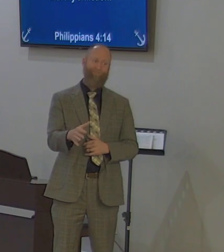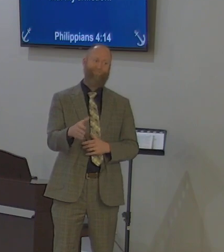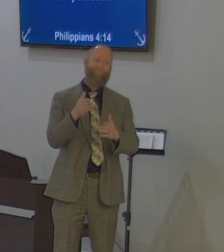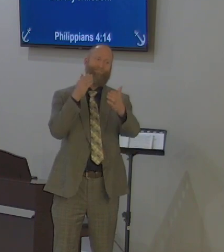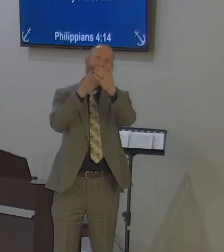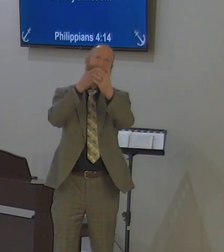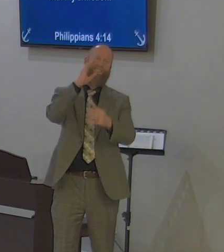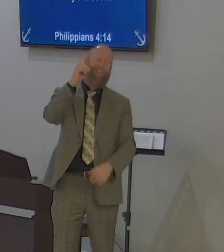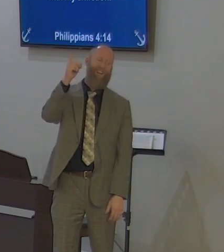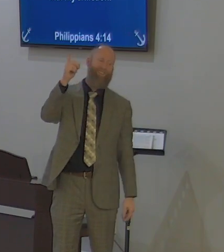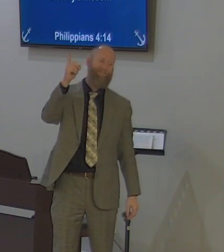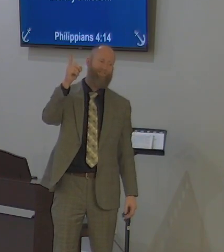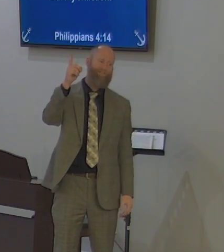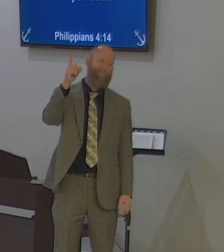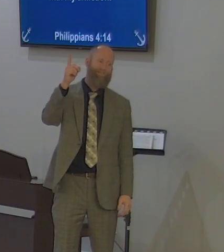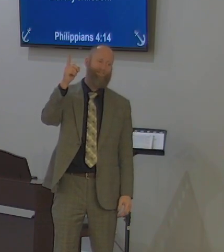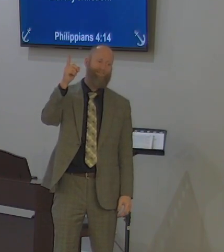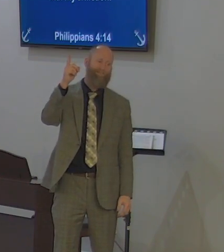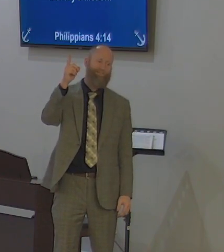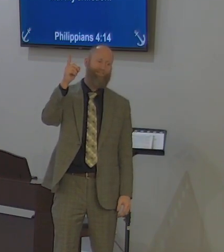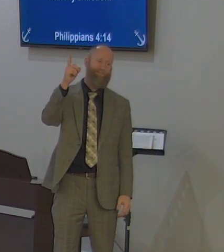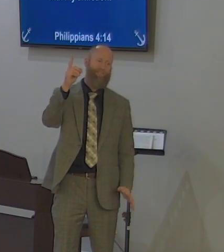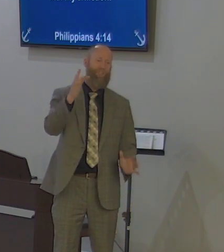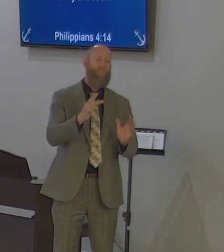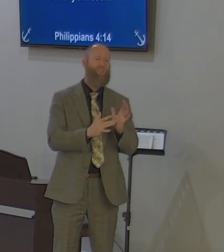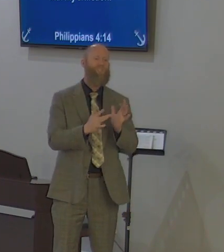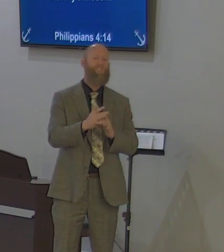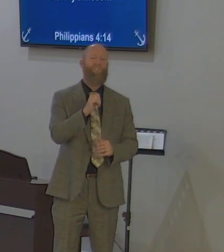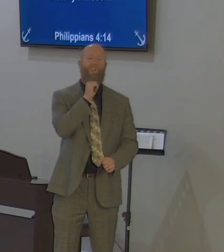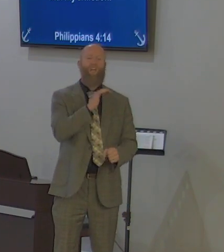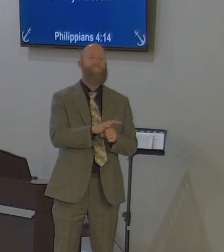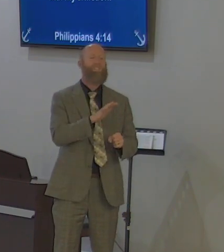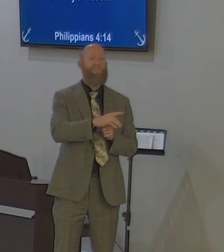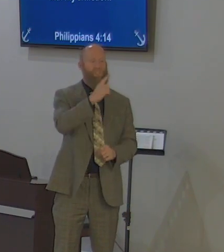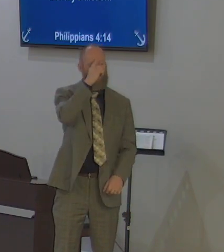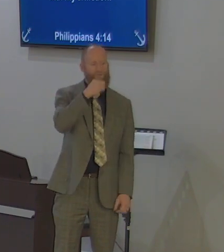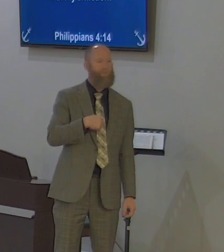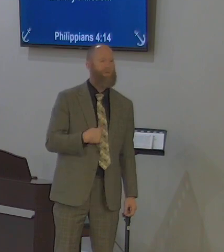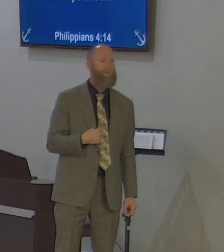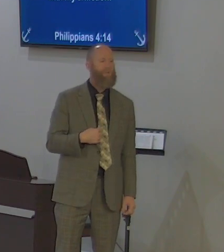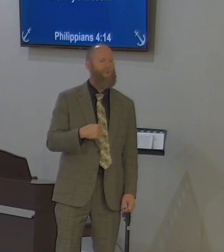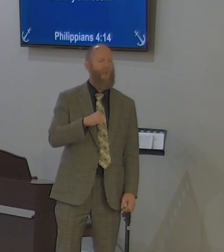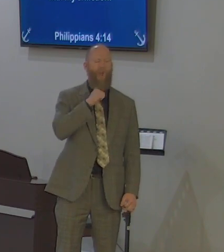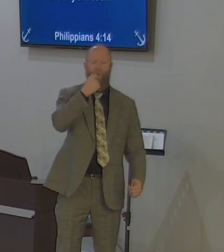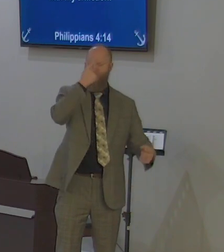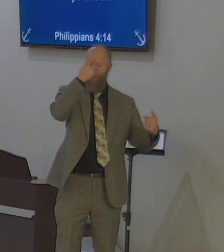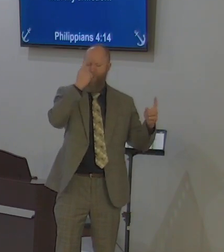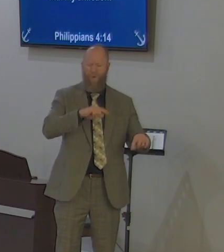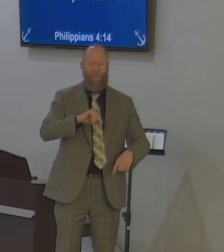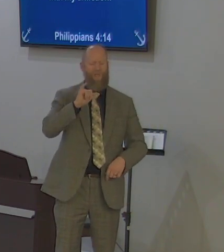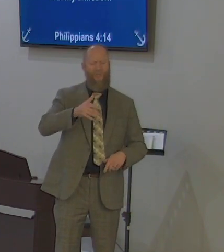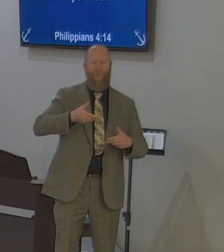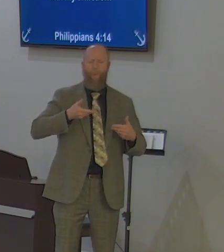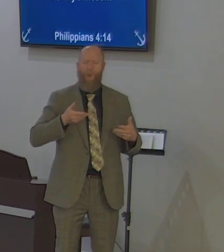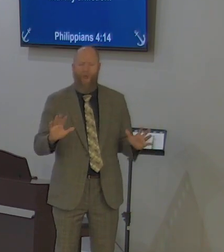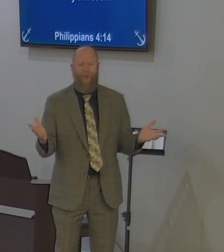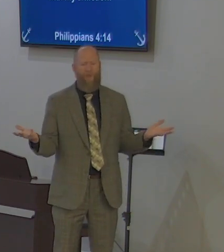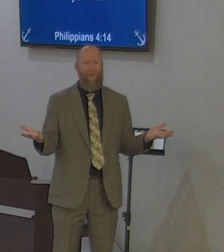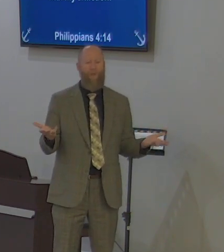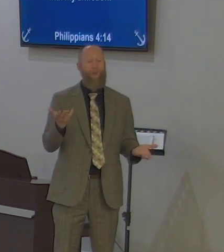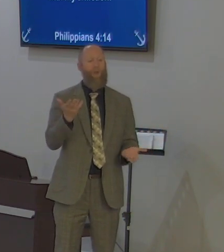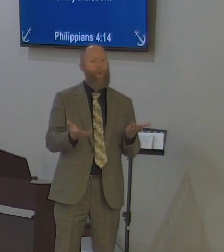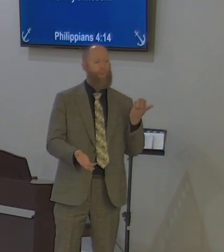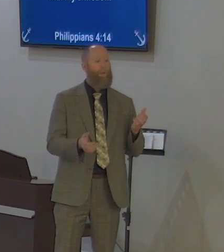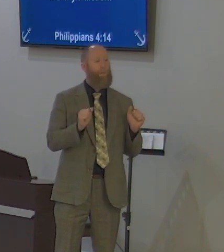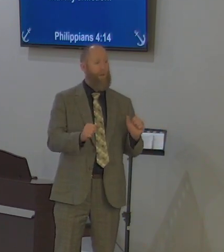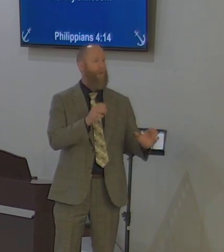The all-sufficient Christ is not sufficient for you. Well, I just don't agree with the way that was handled. There might be room for a conversation